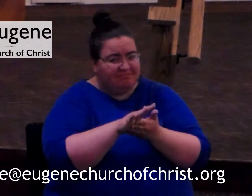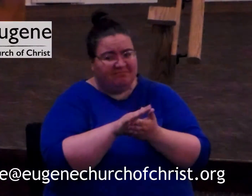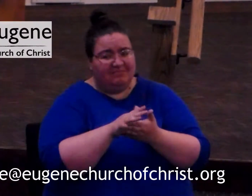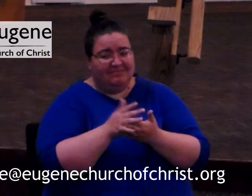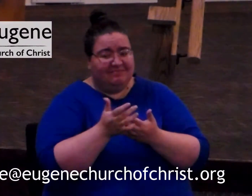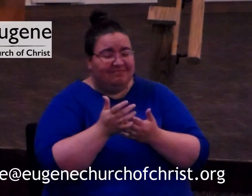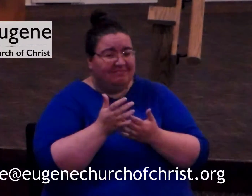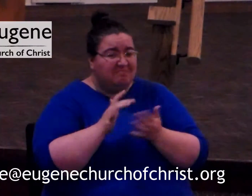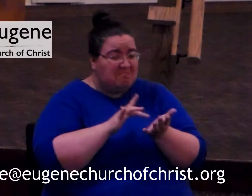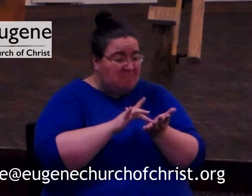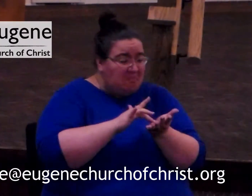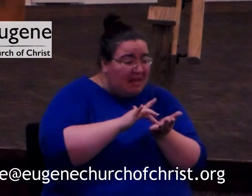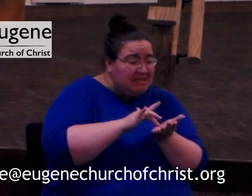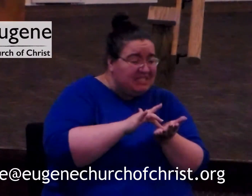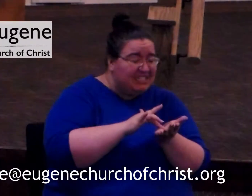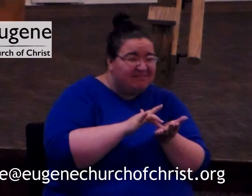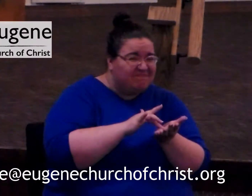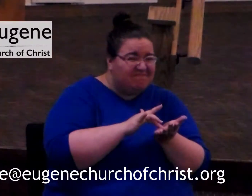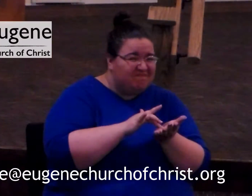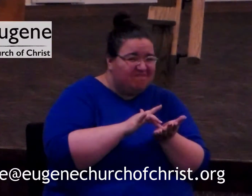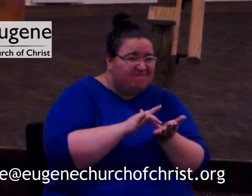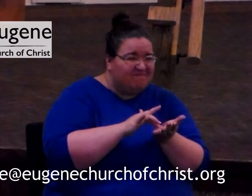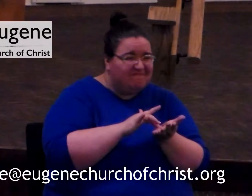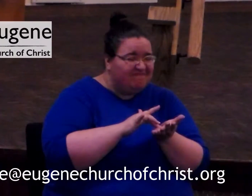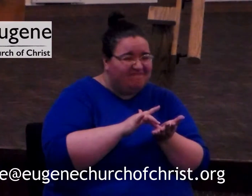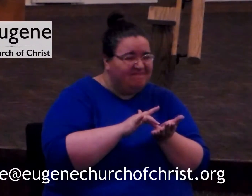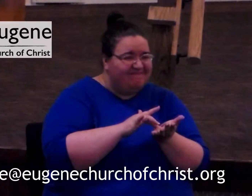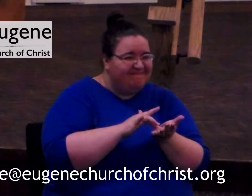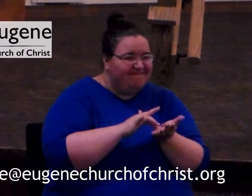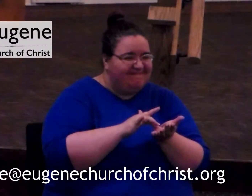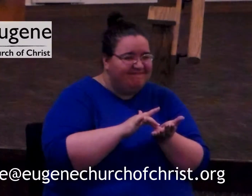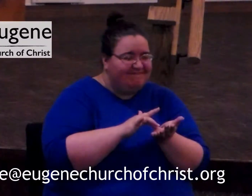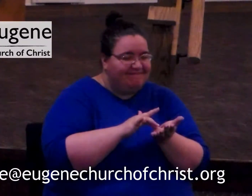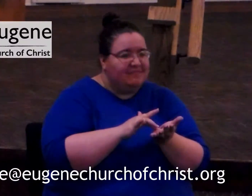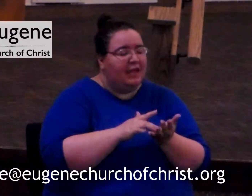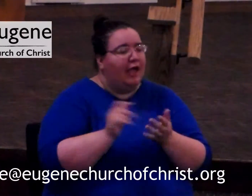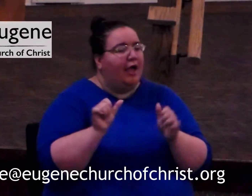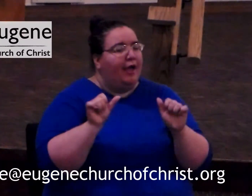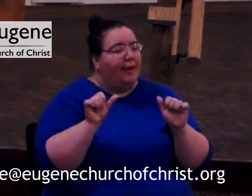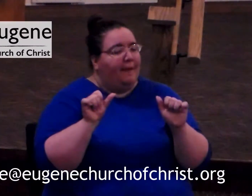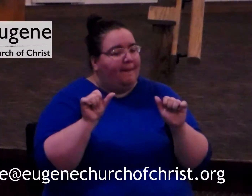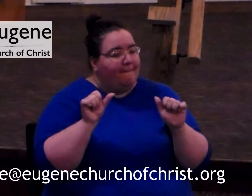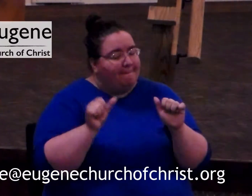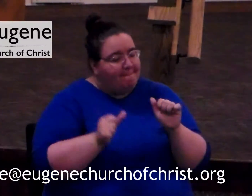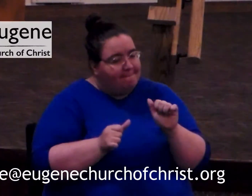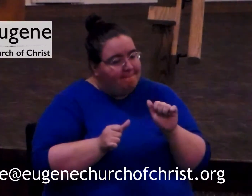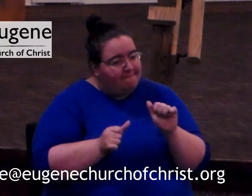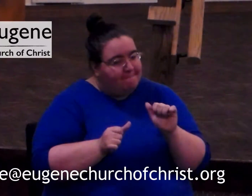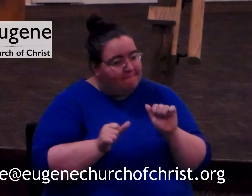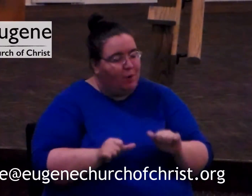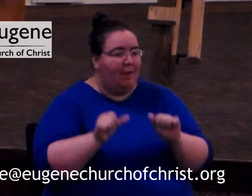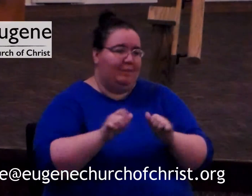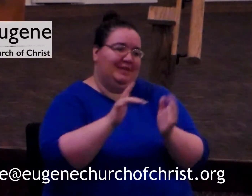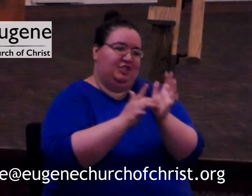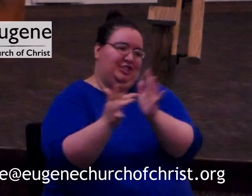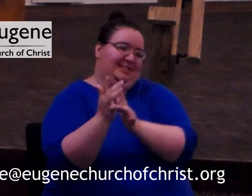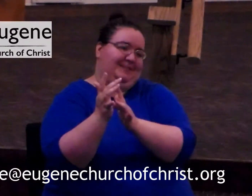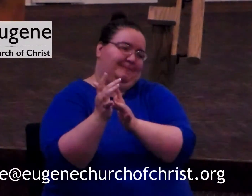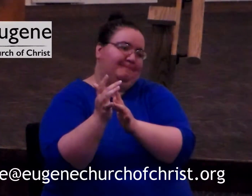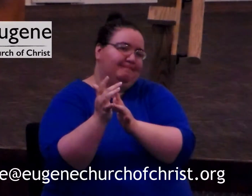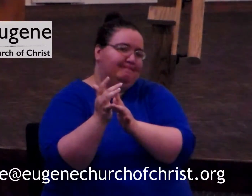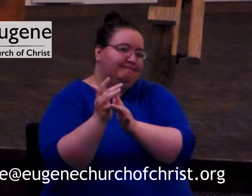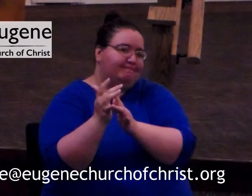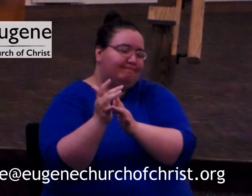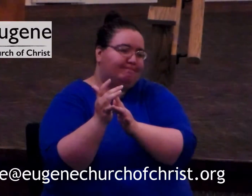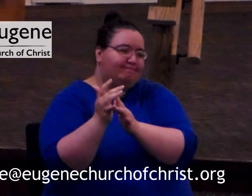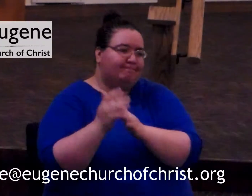And anything other than the fact that the man who is the guest of honor at this dinner did it doesn't make a whole lot of sense. So it